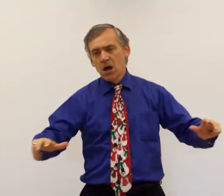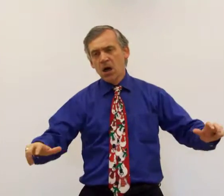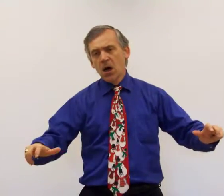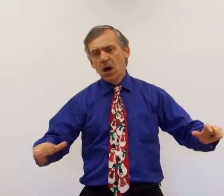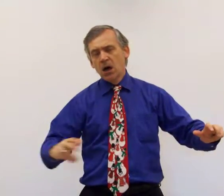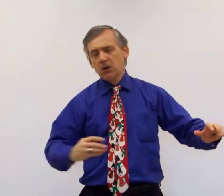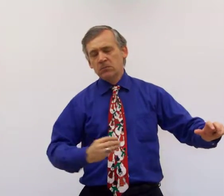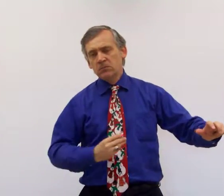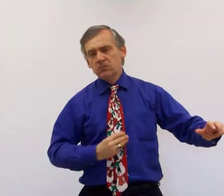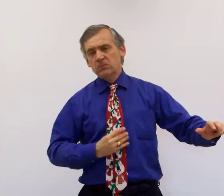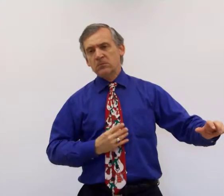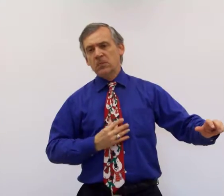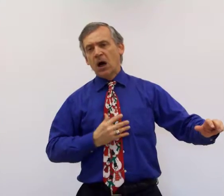music.